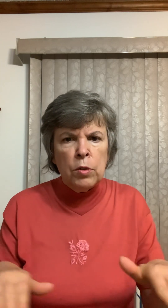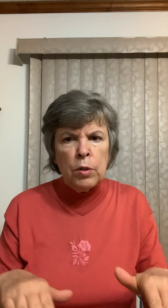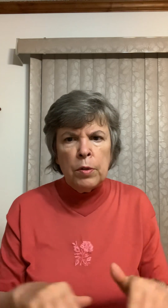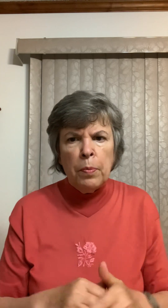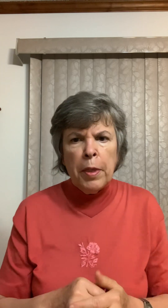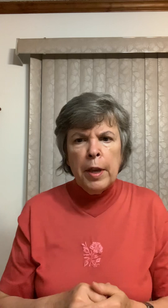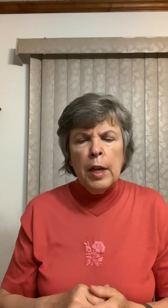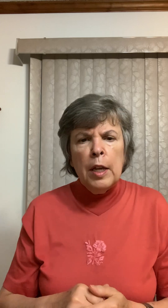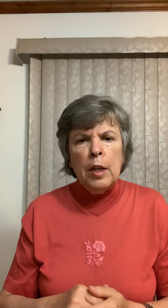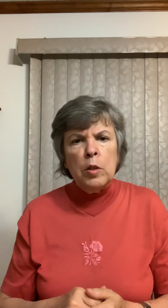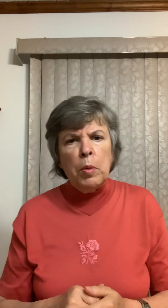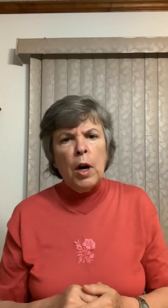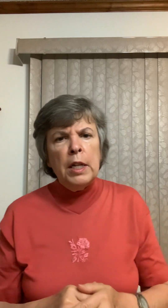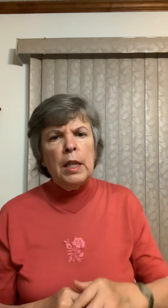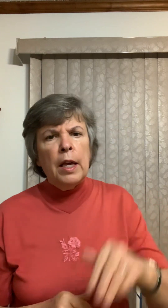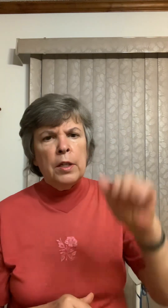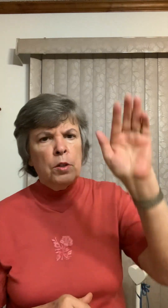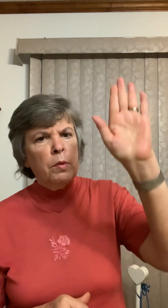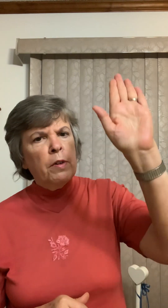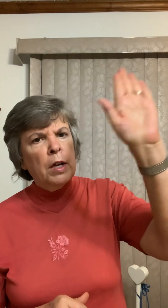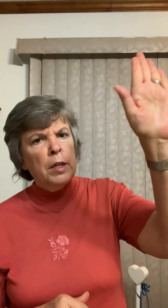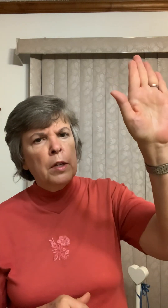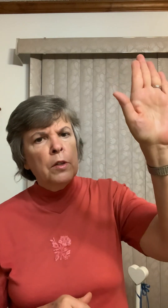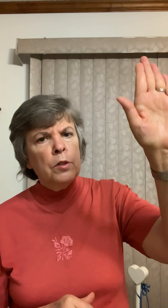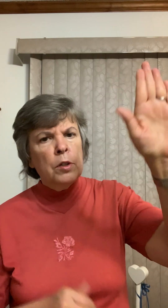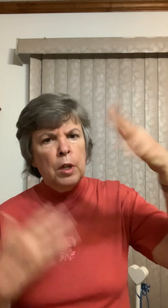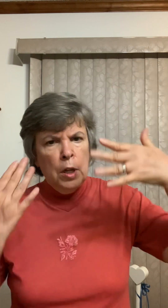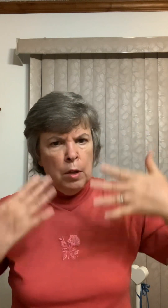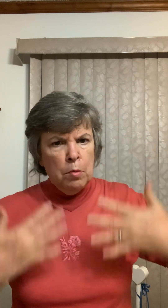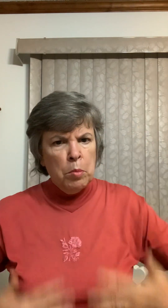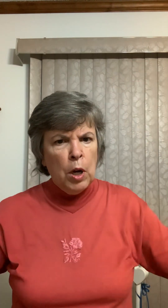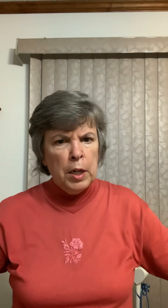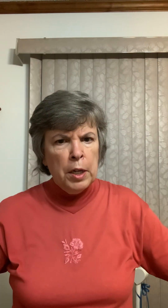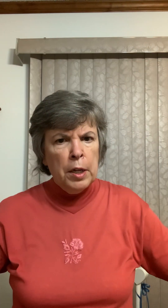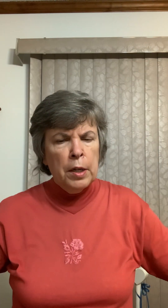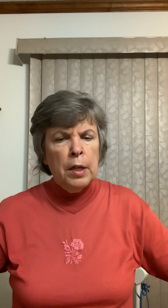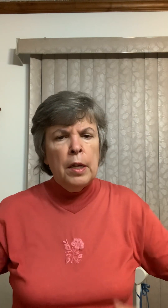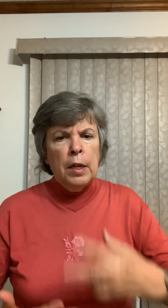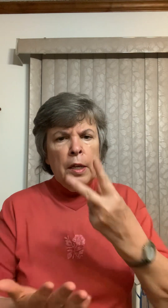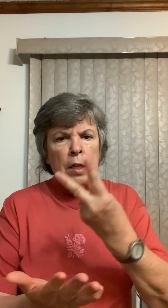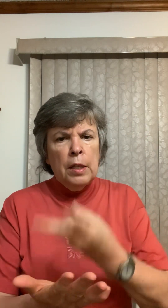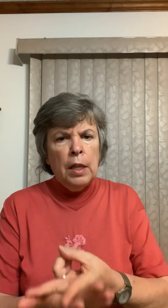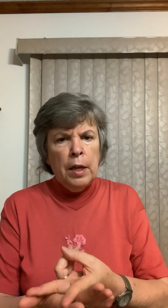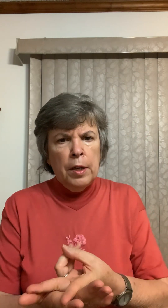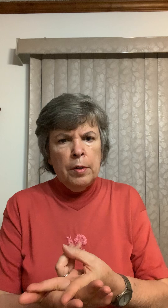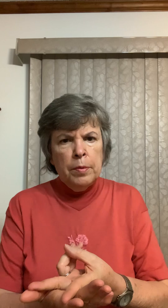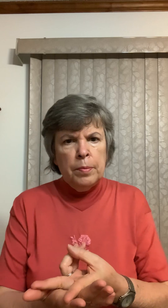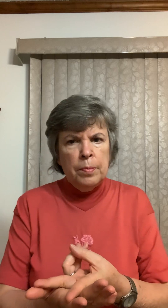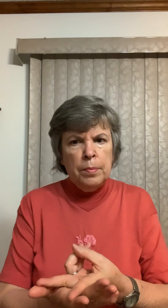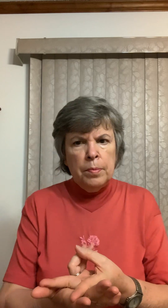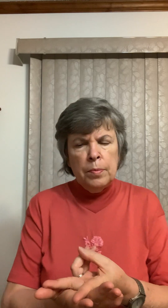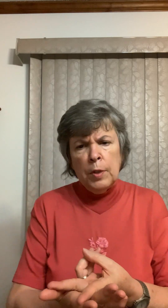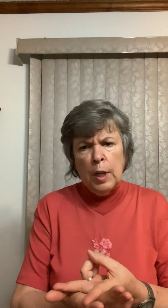dirt. His body lay, so we've got his body lay. Okay.